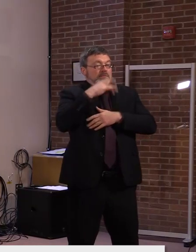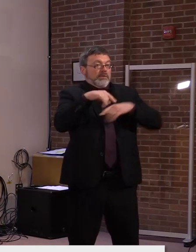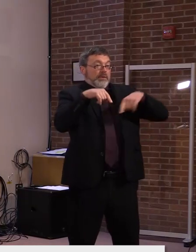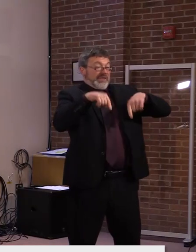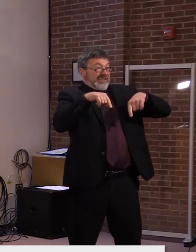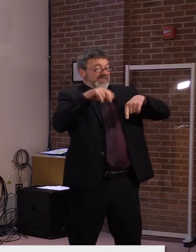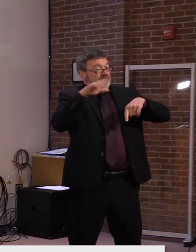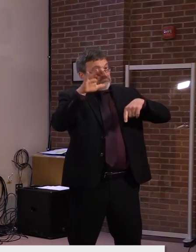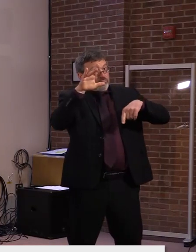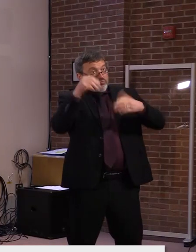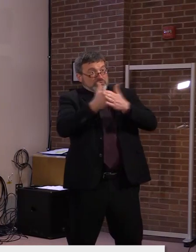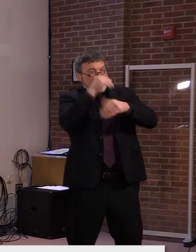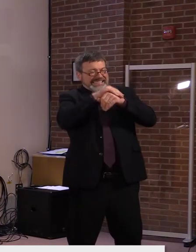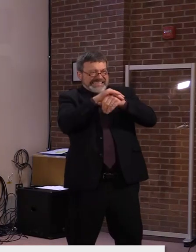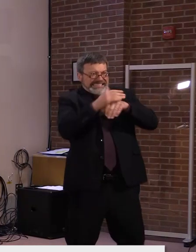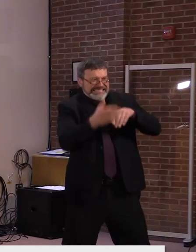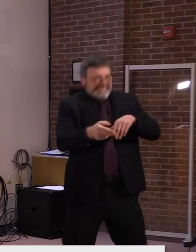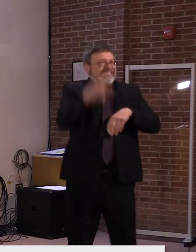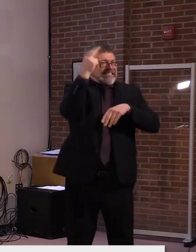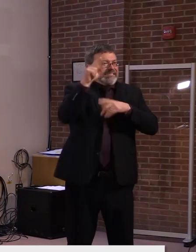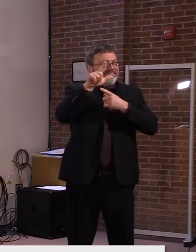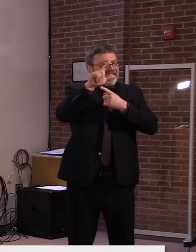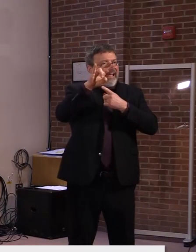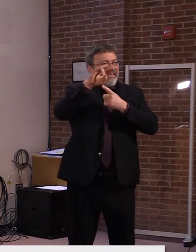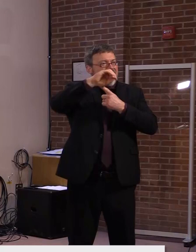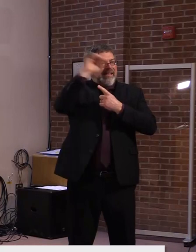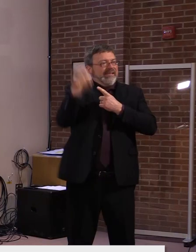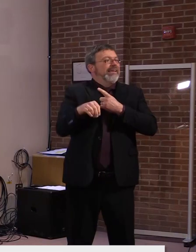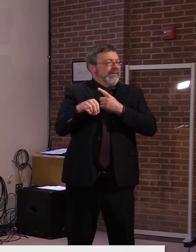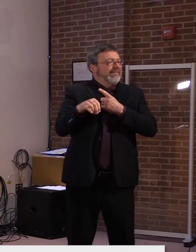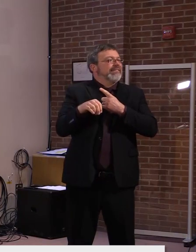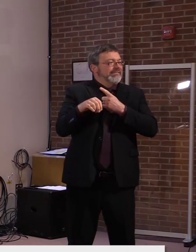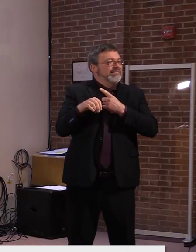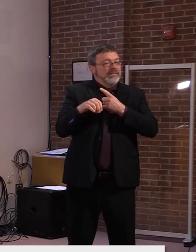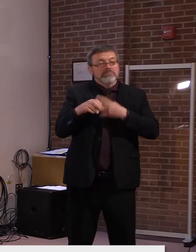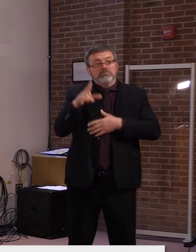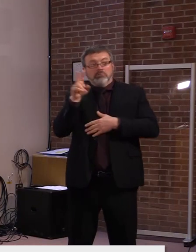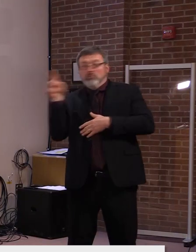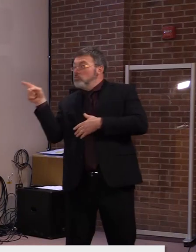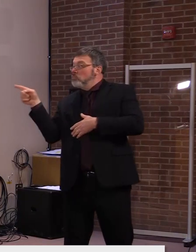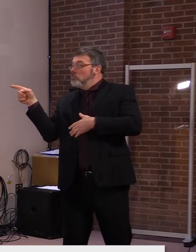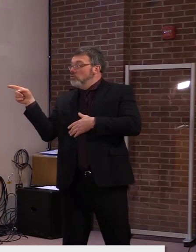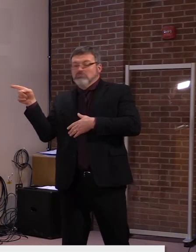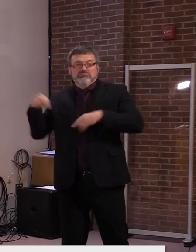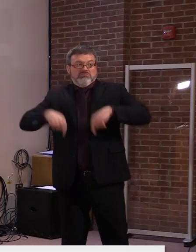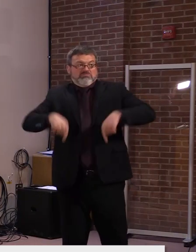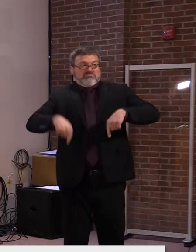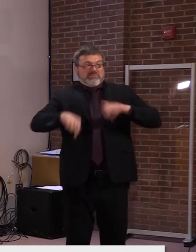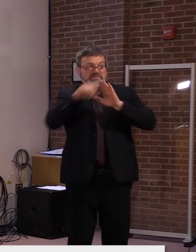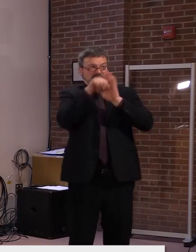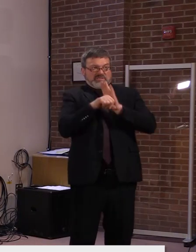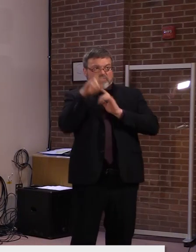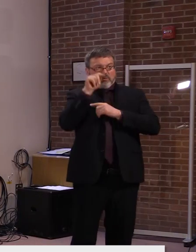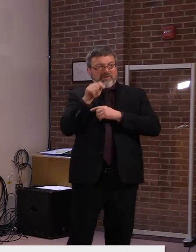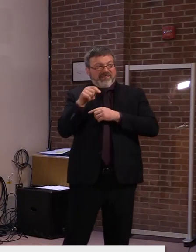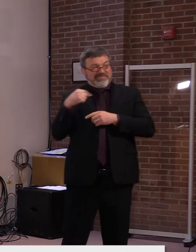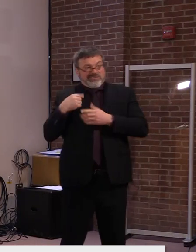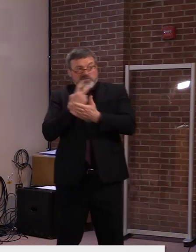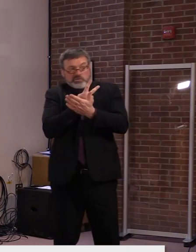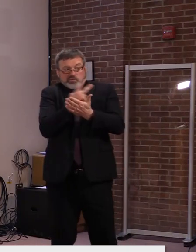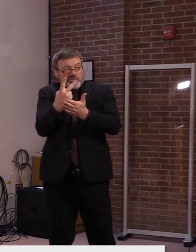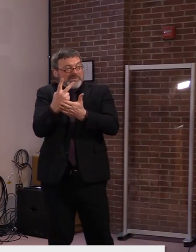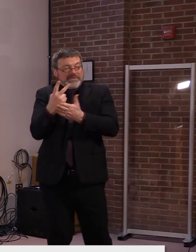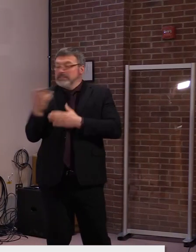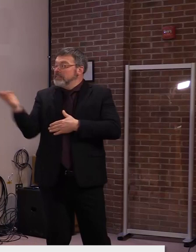Vermont, you'll see that cases have remained steady this past week. They are elevated at that higher level than we've